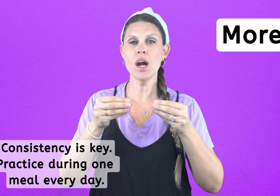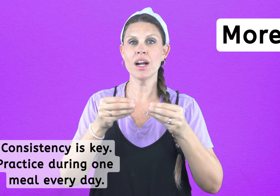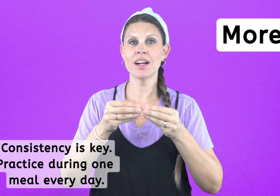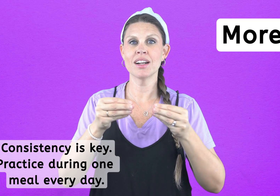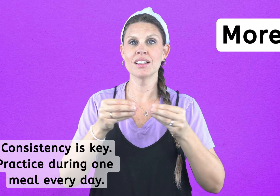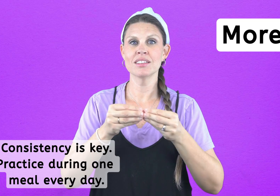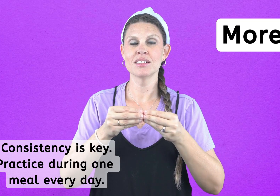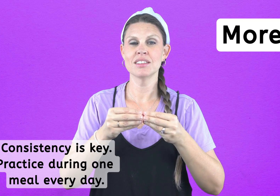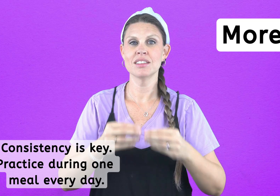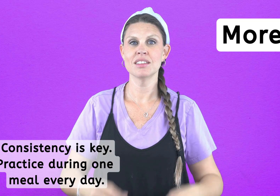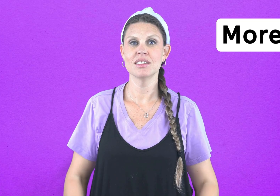more.